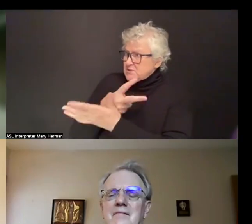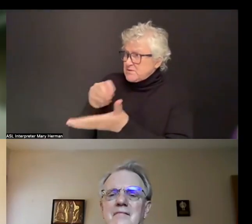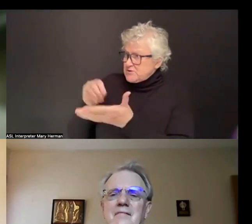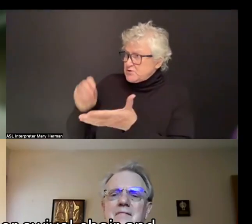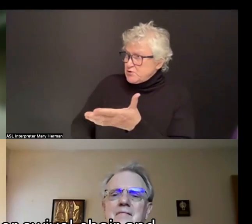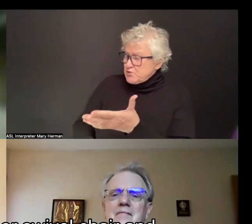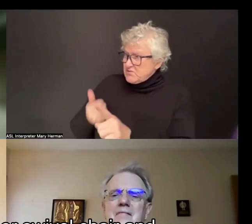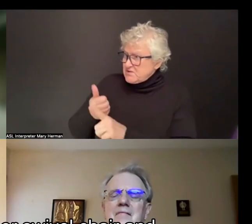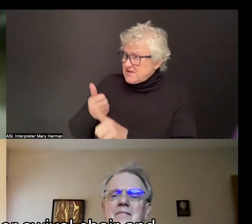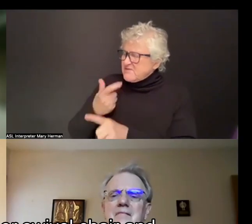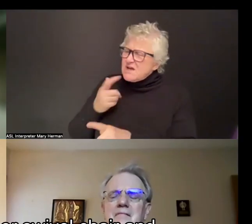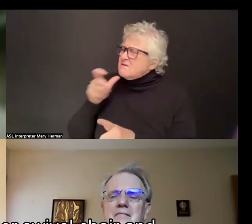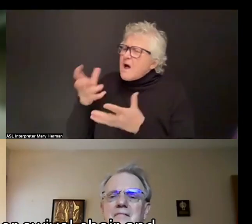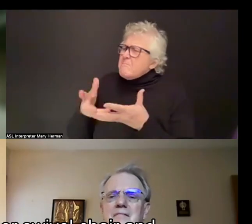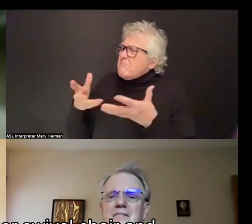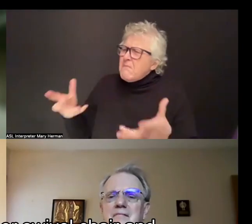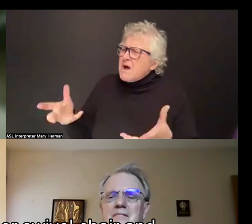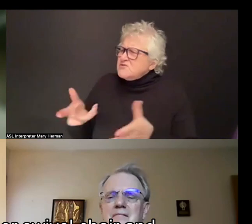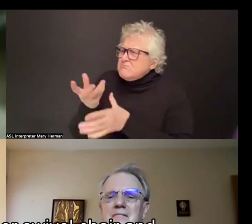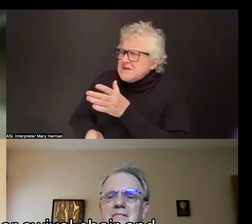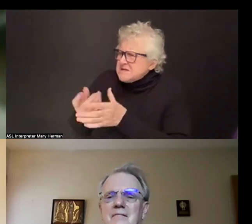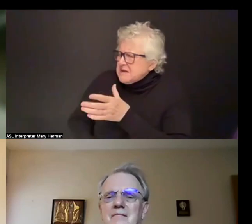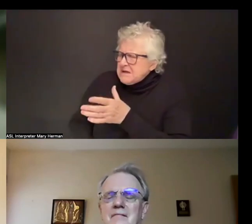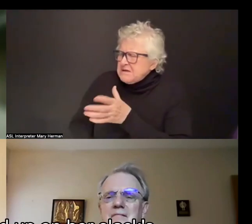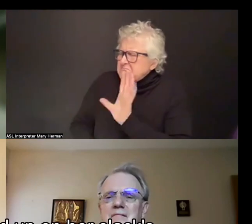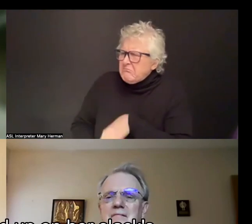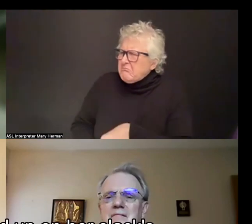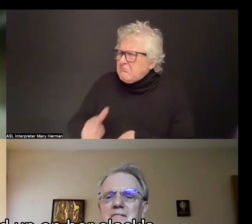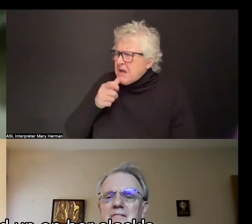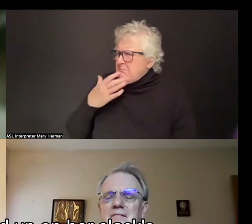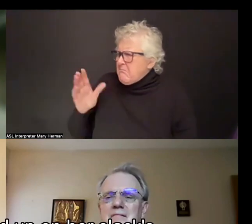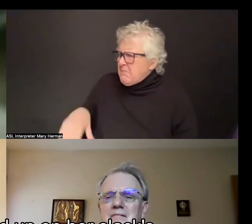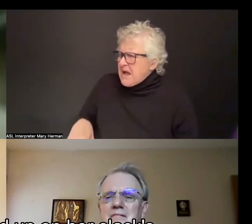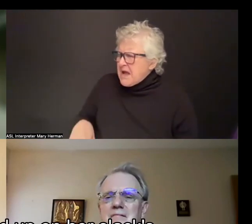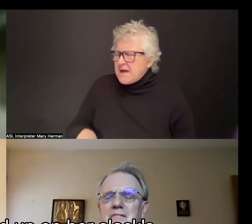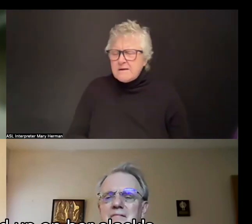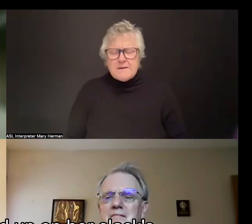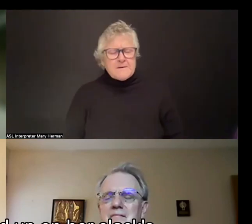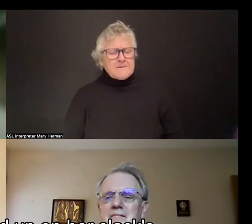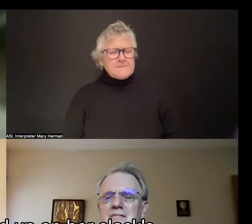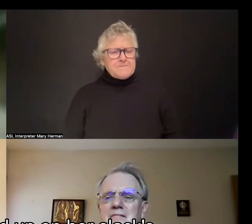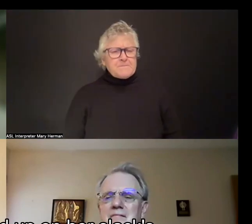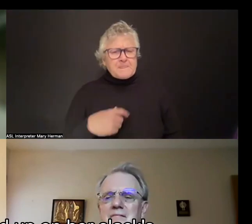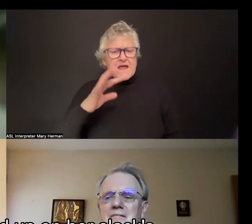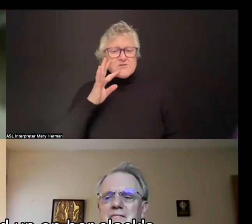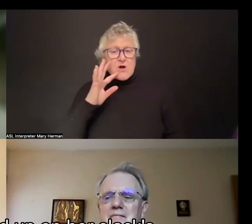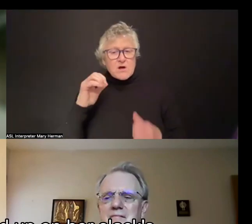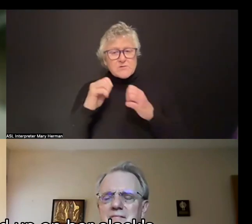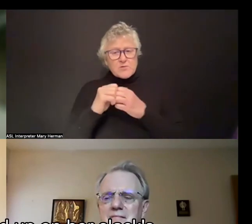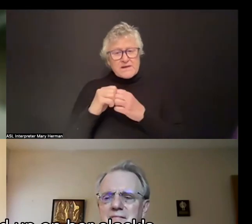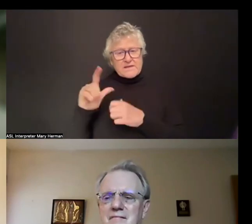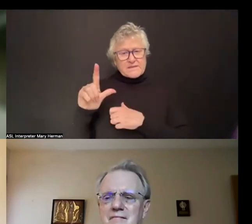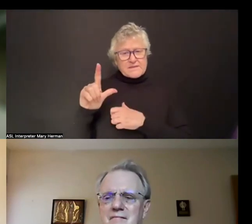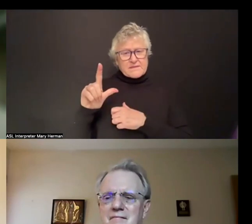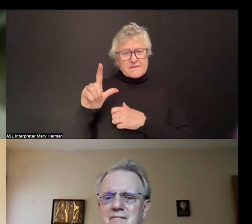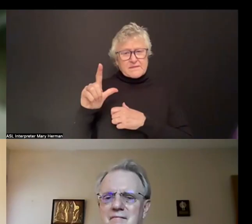Marion. She sat back in her swivel chair and propped a knee on her desk. A tuft of lint turned up on her slacks leg in the yellowing beam of late afternoon